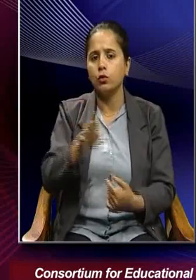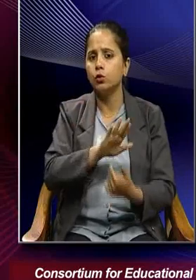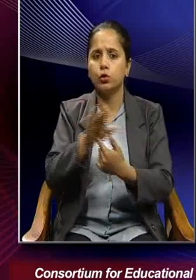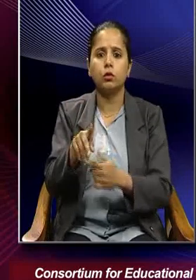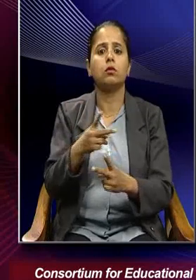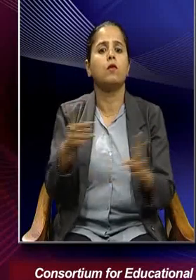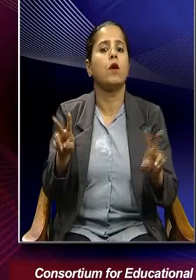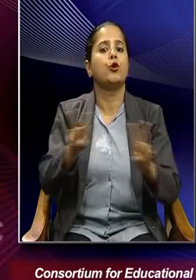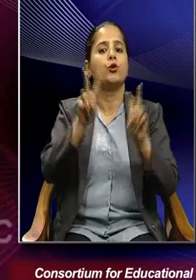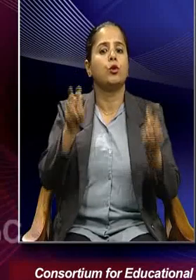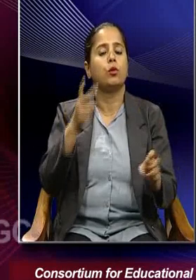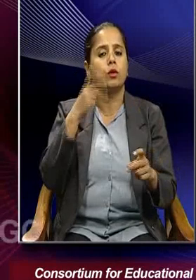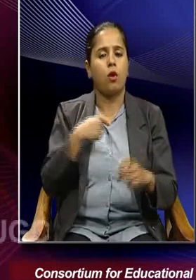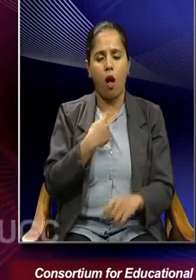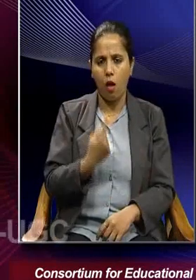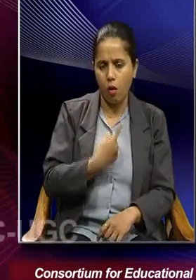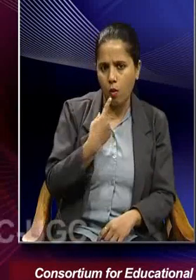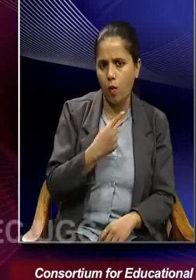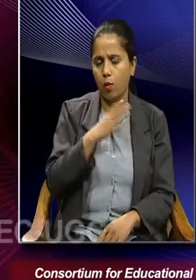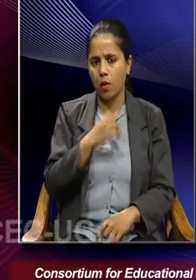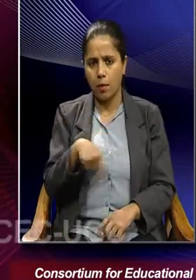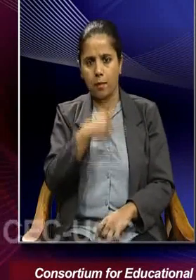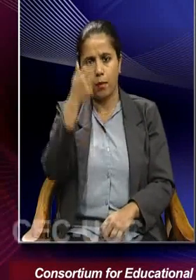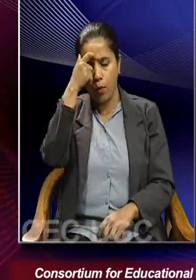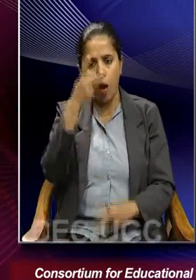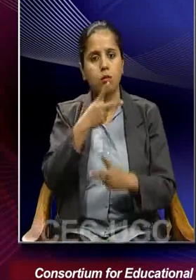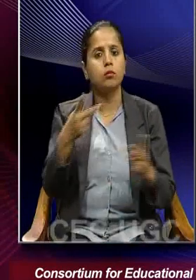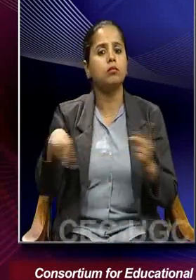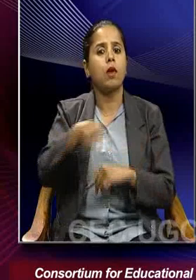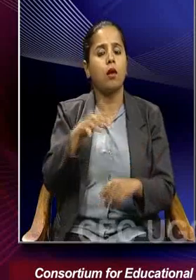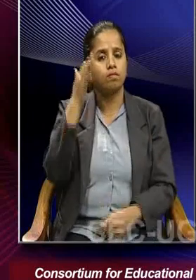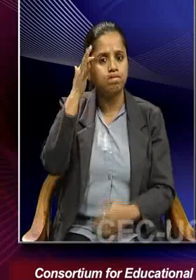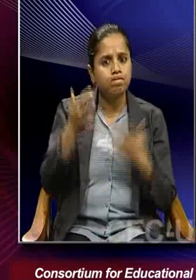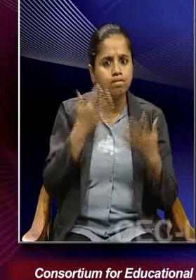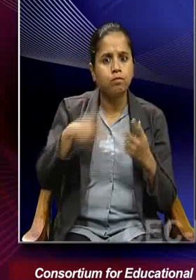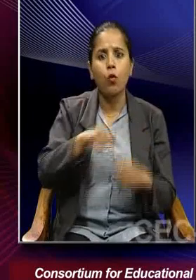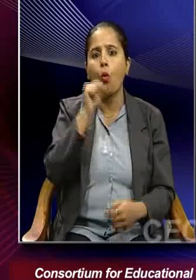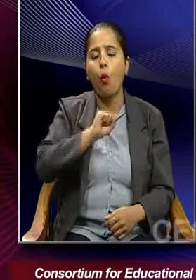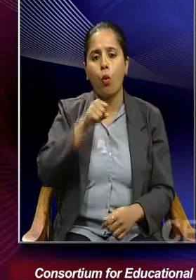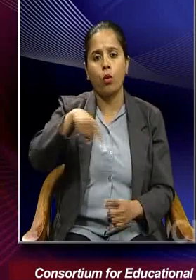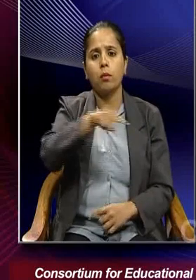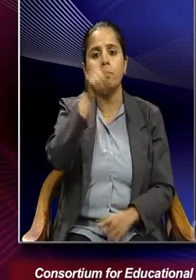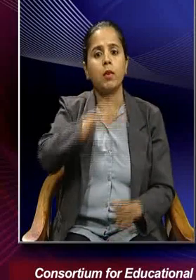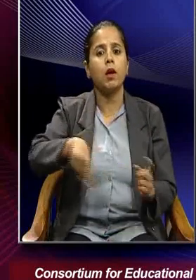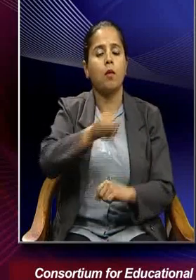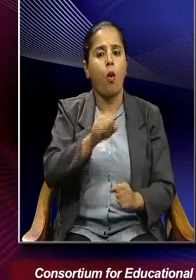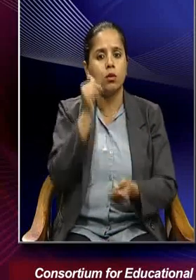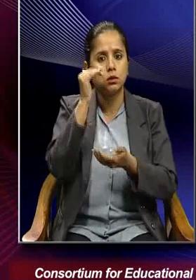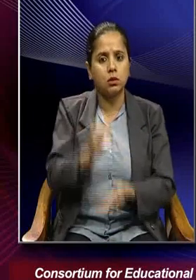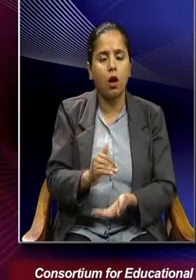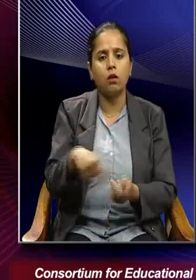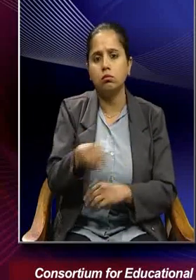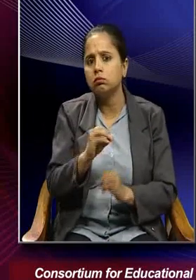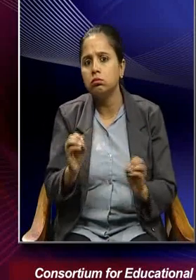various themes of loneliness and the issues which were concerned with the old age and the old life,